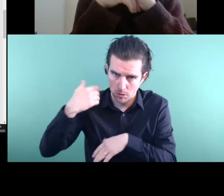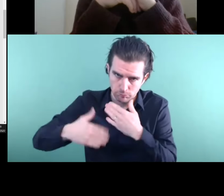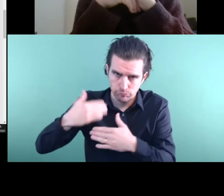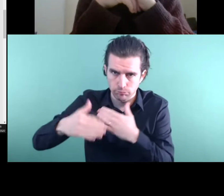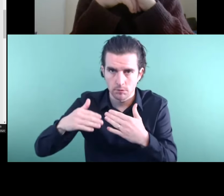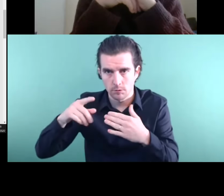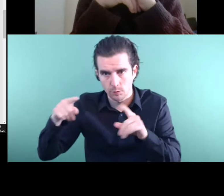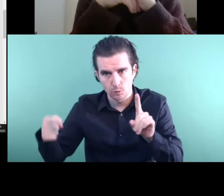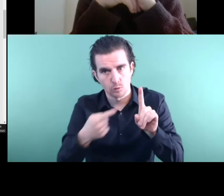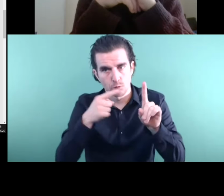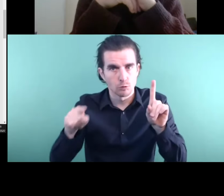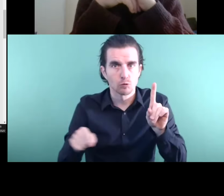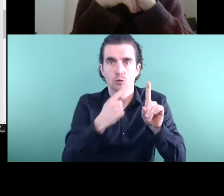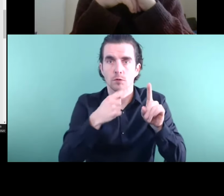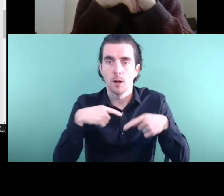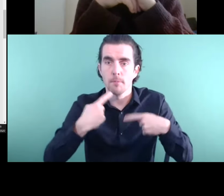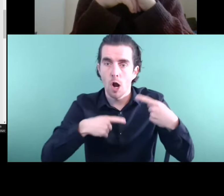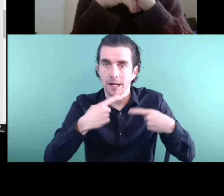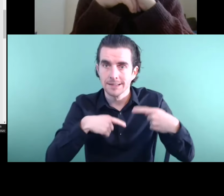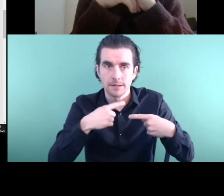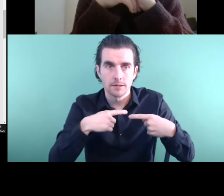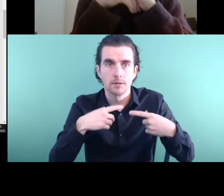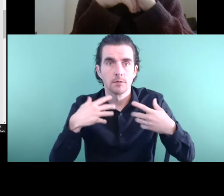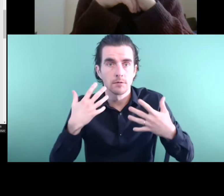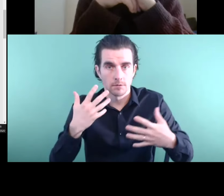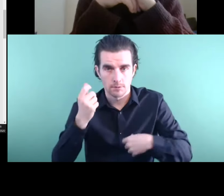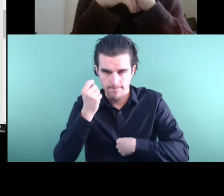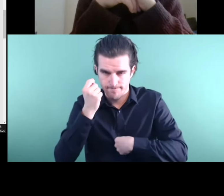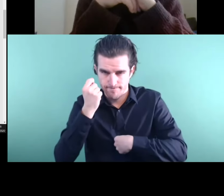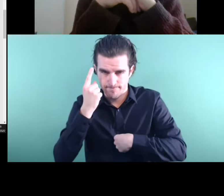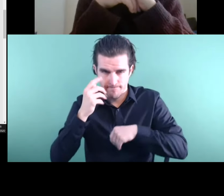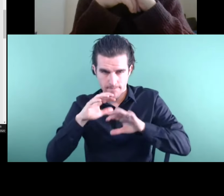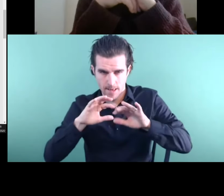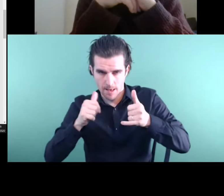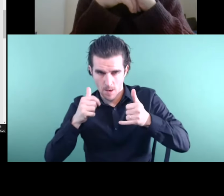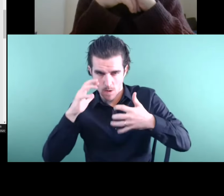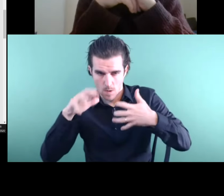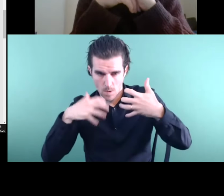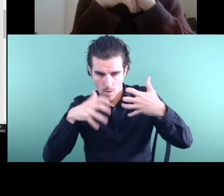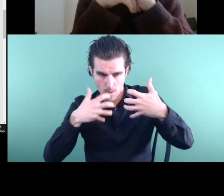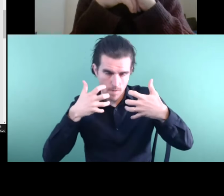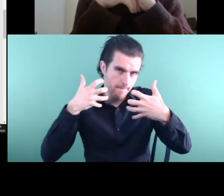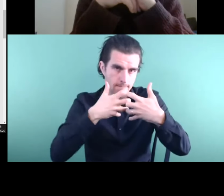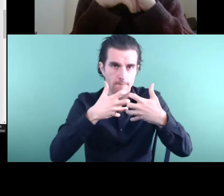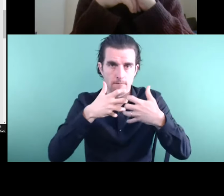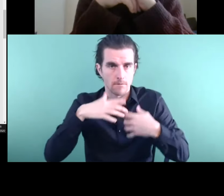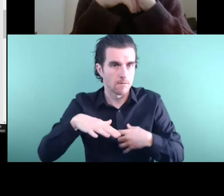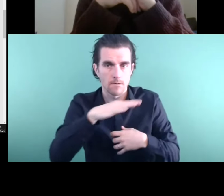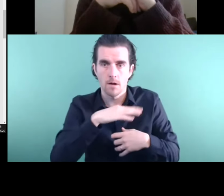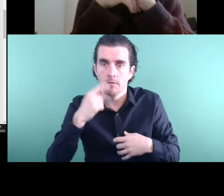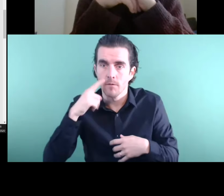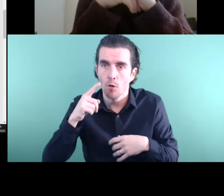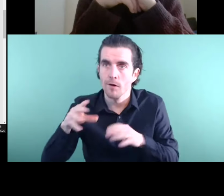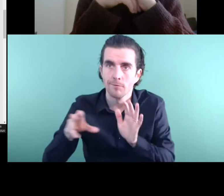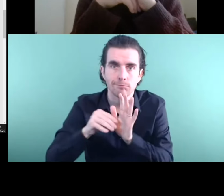any data person in government will make a difference between official data and non-official data. Official data